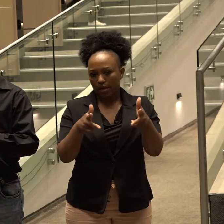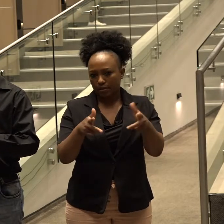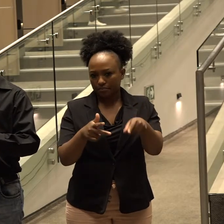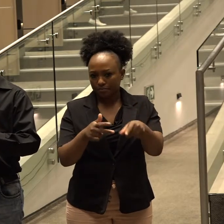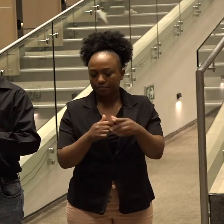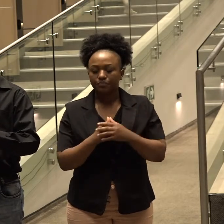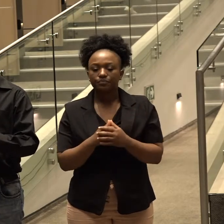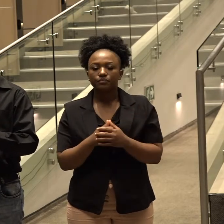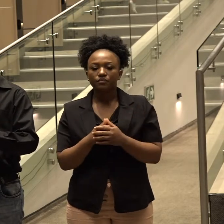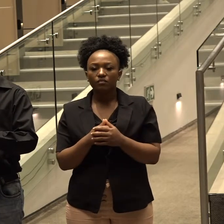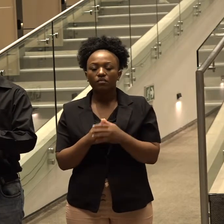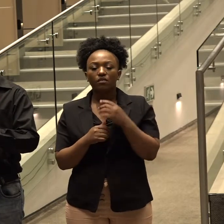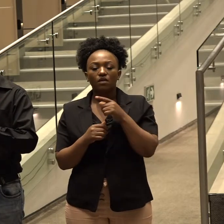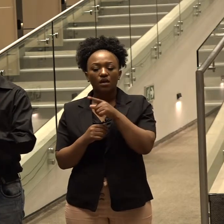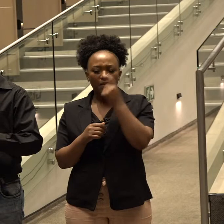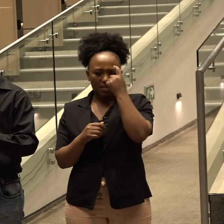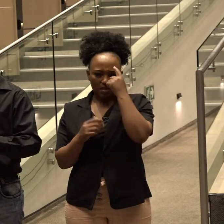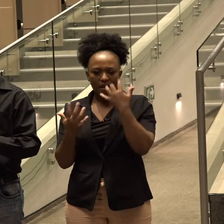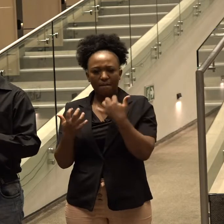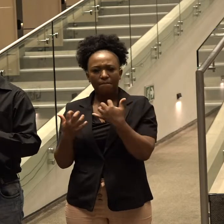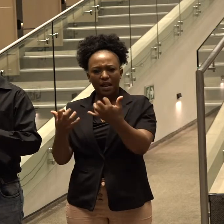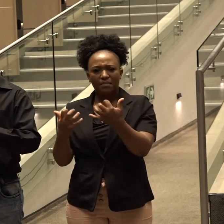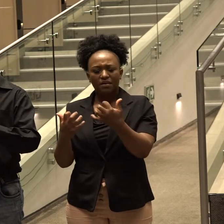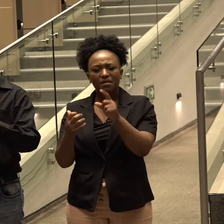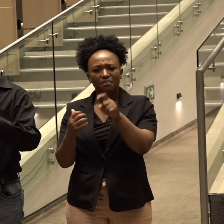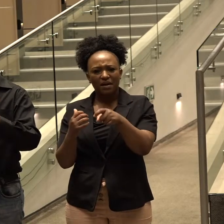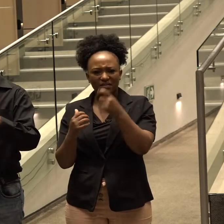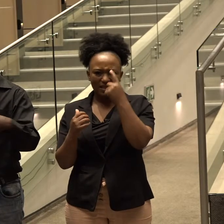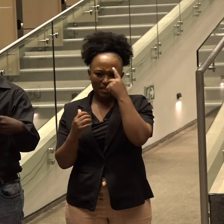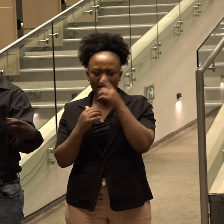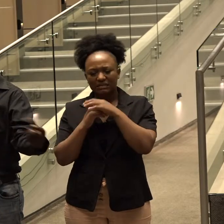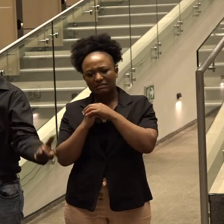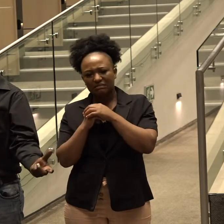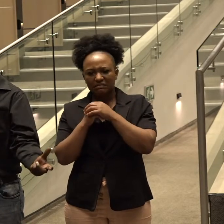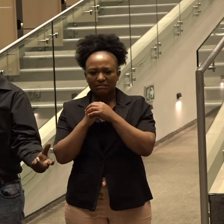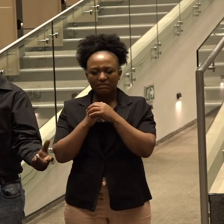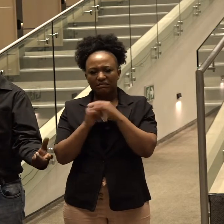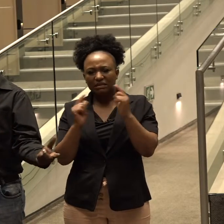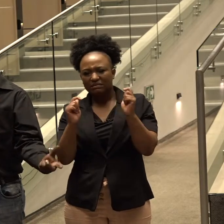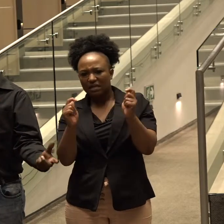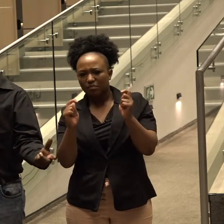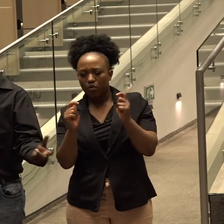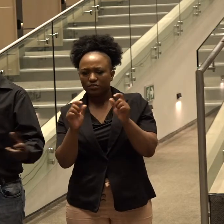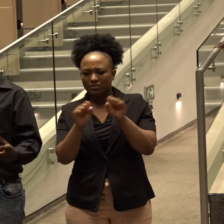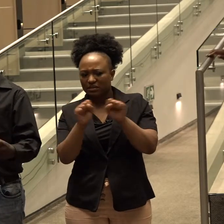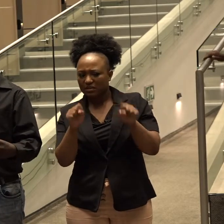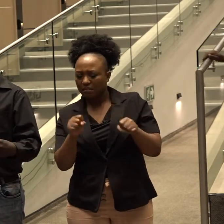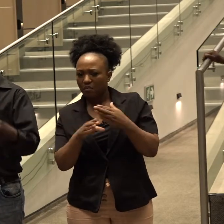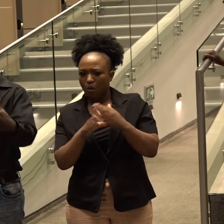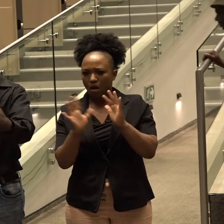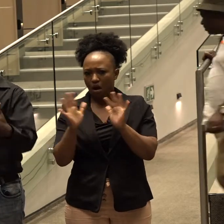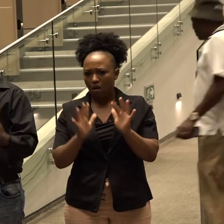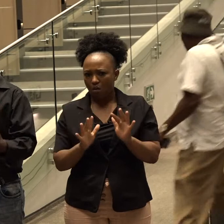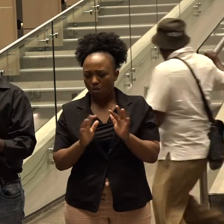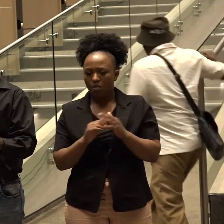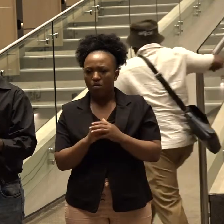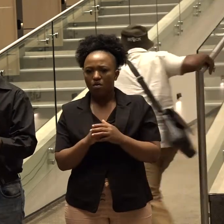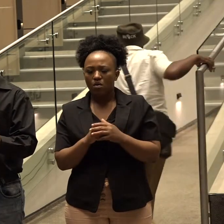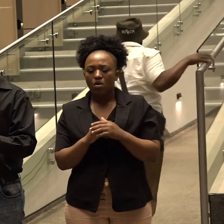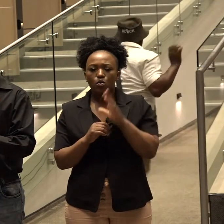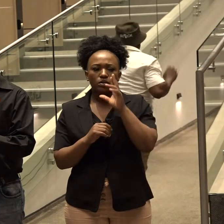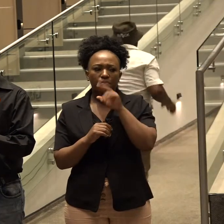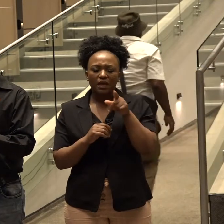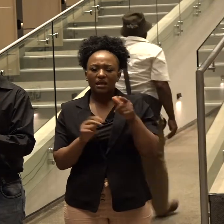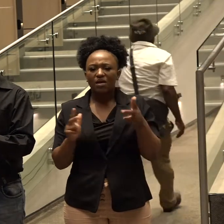parliamentary should also consider an Interlink of how the whole transport system works because if you speak about